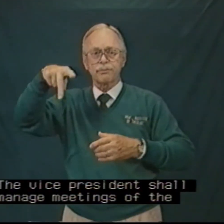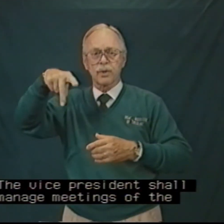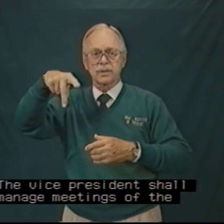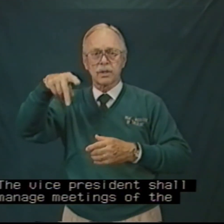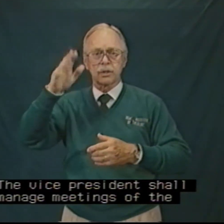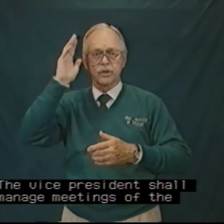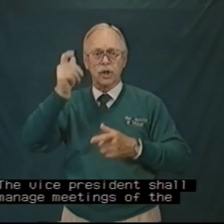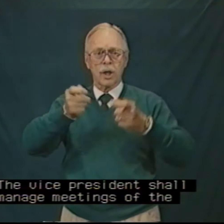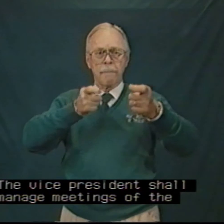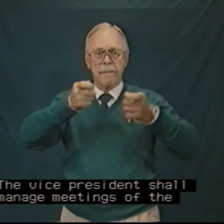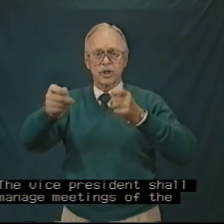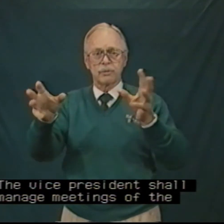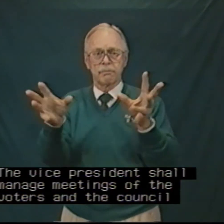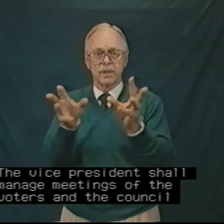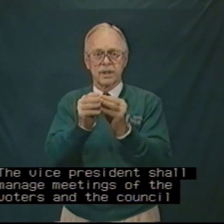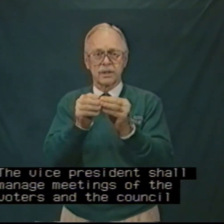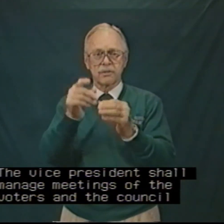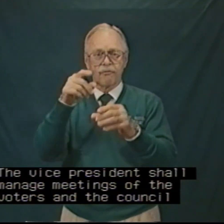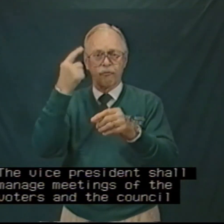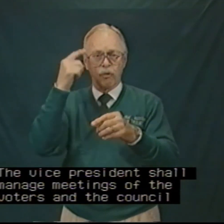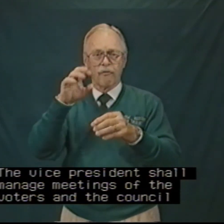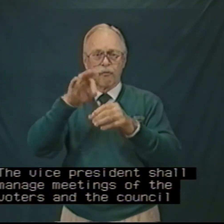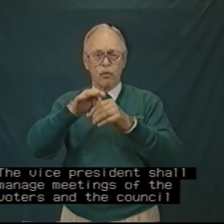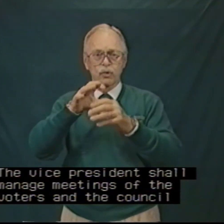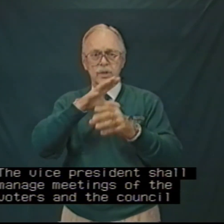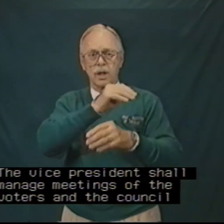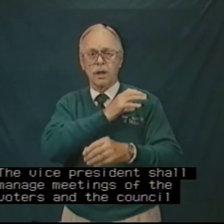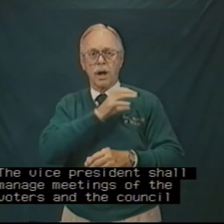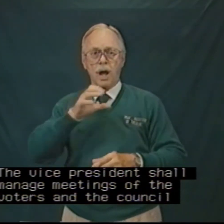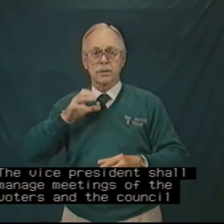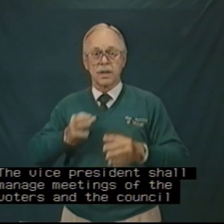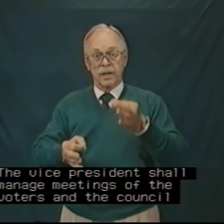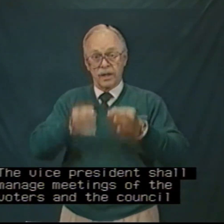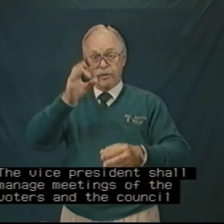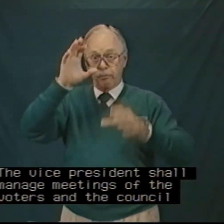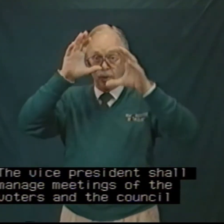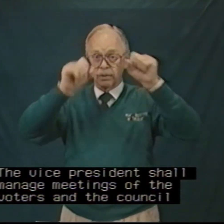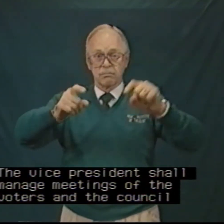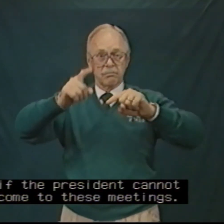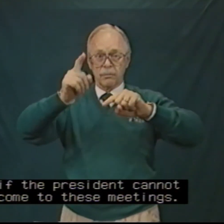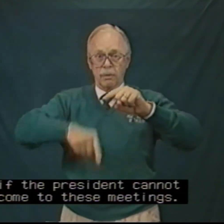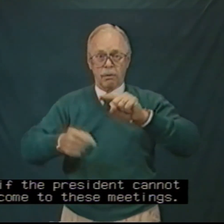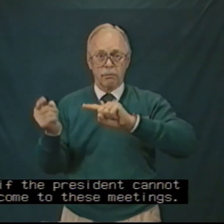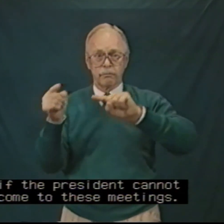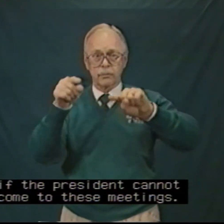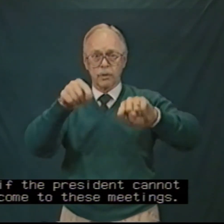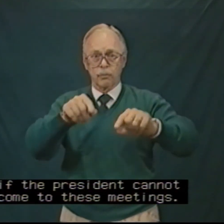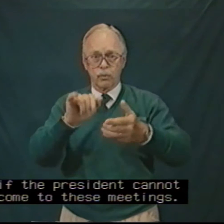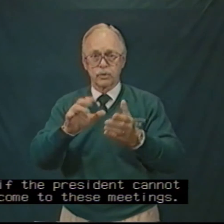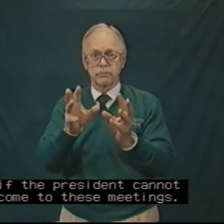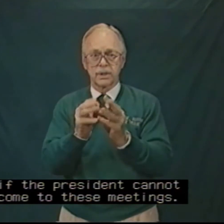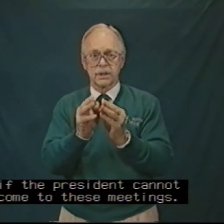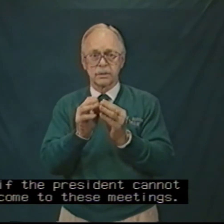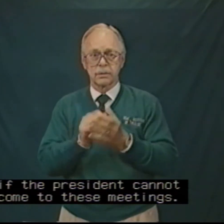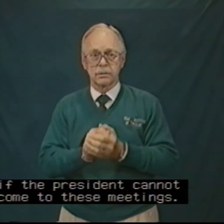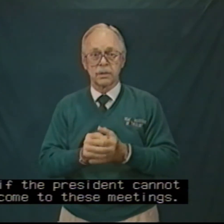The Vice President shall manage meetings of all the voters and the council. If the President cannot come to these meetings,